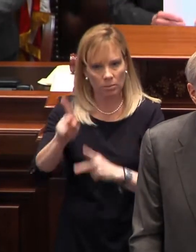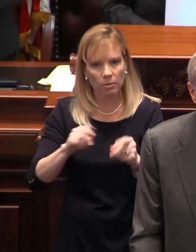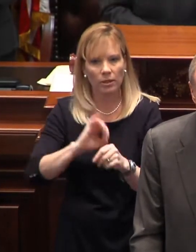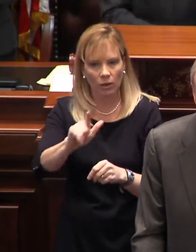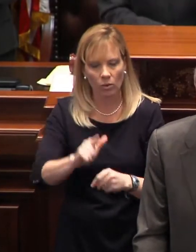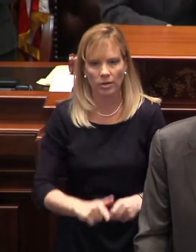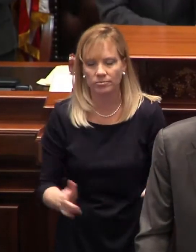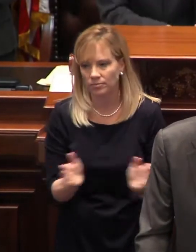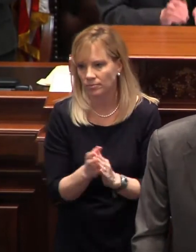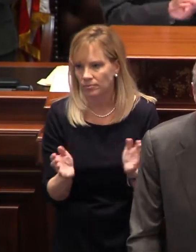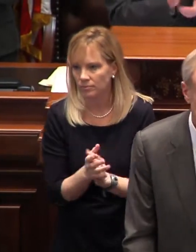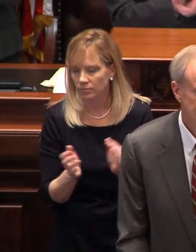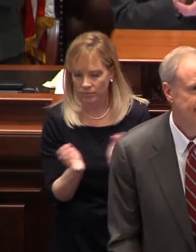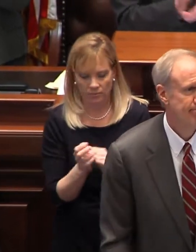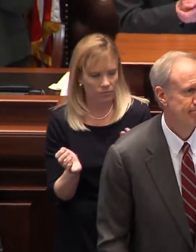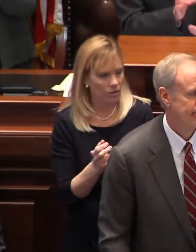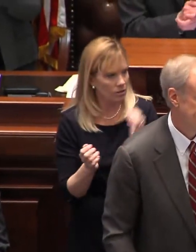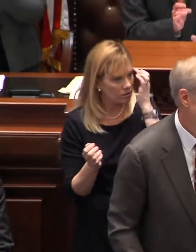of Illinois. Thank you.